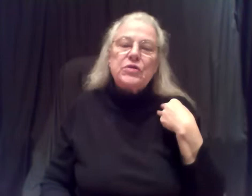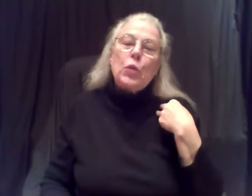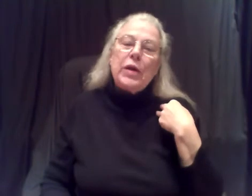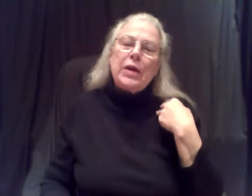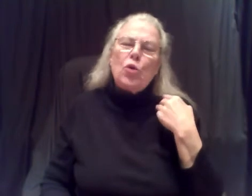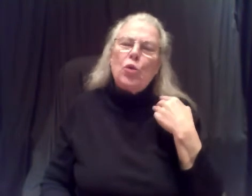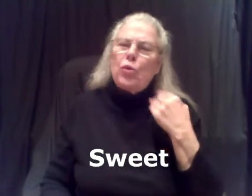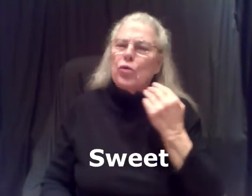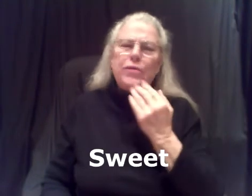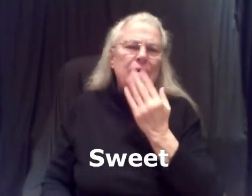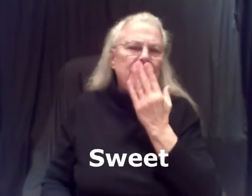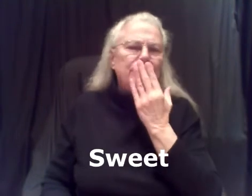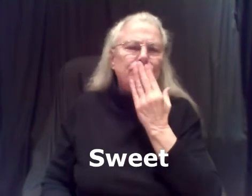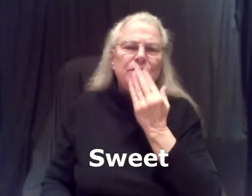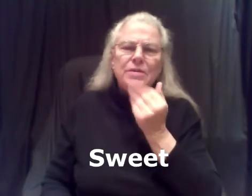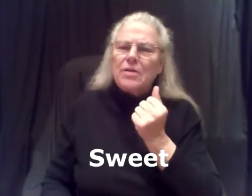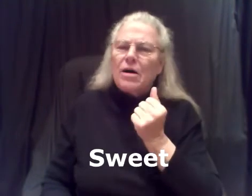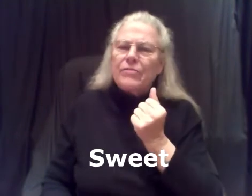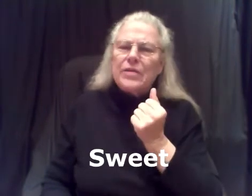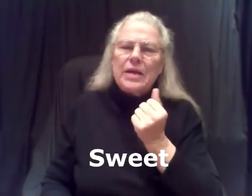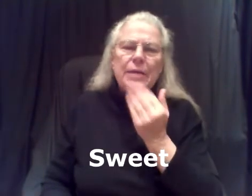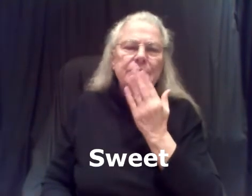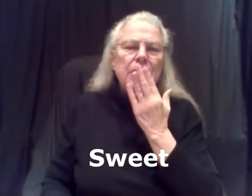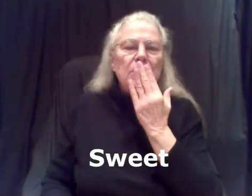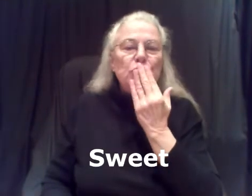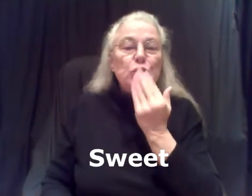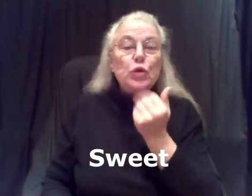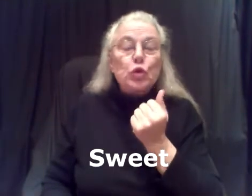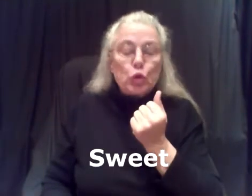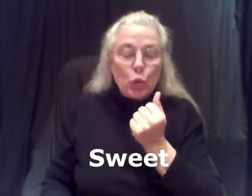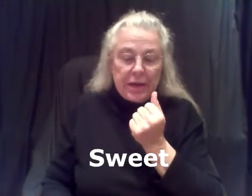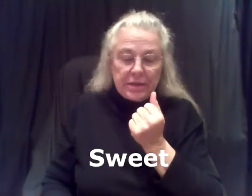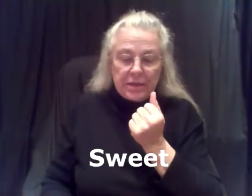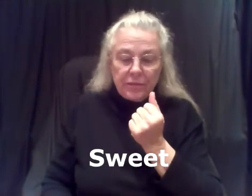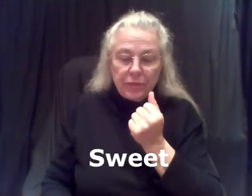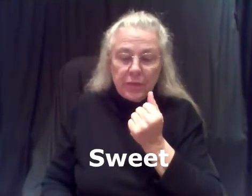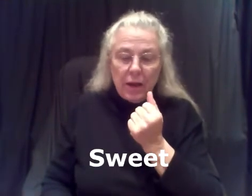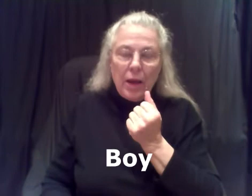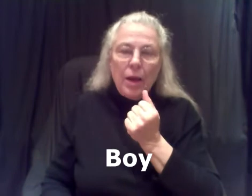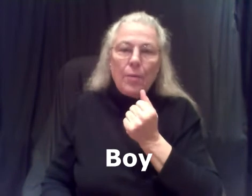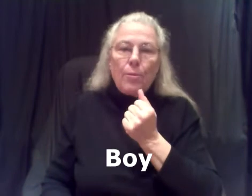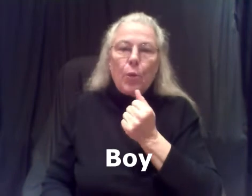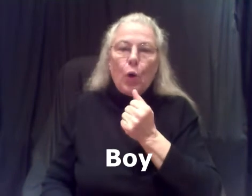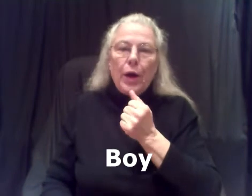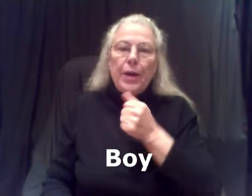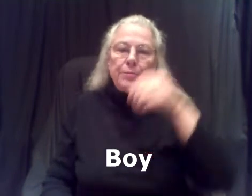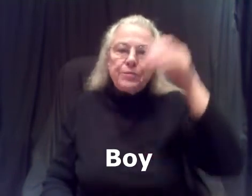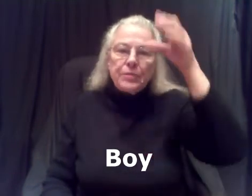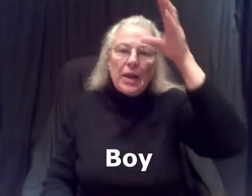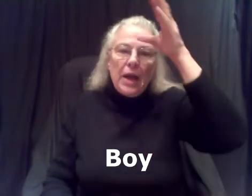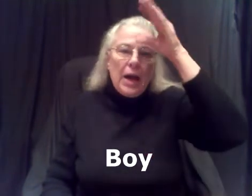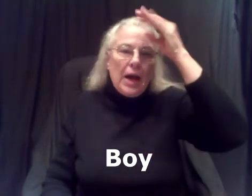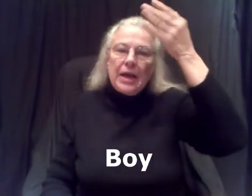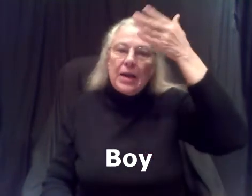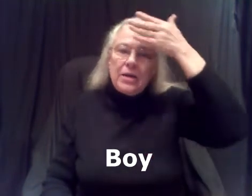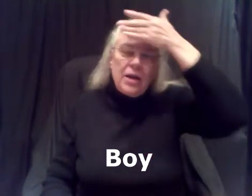Sweet. Oh, good thing off the lips. Sweet. Boy. Again, this